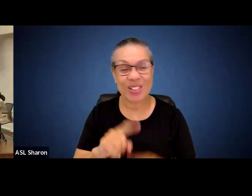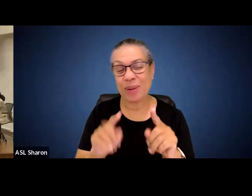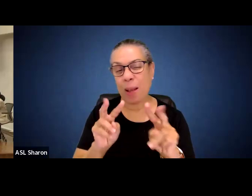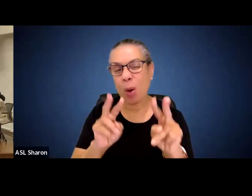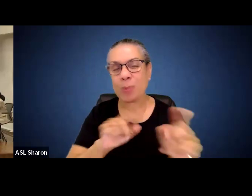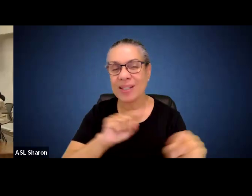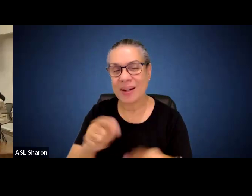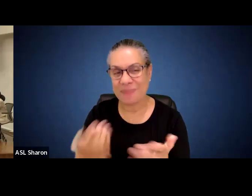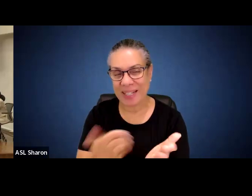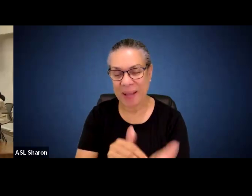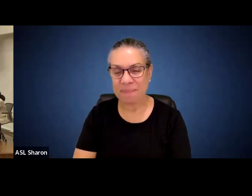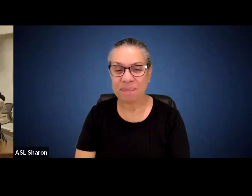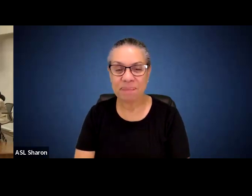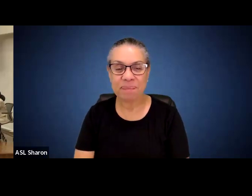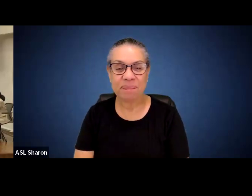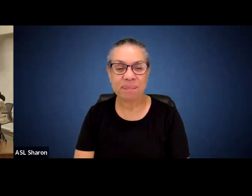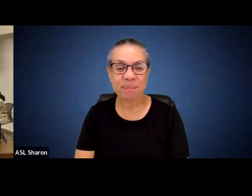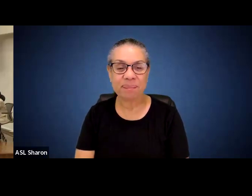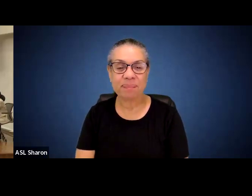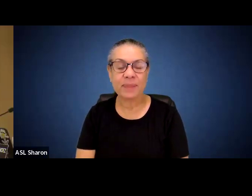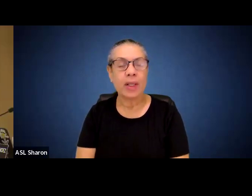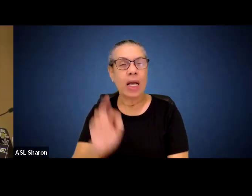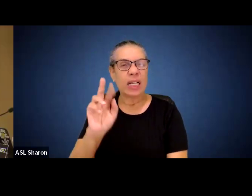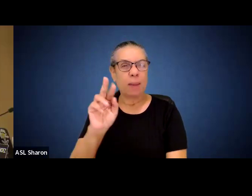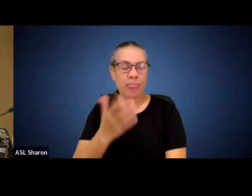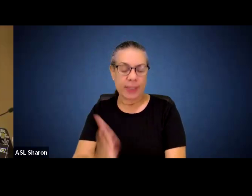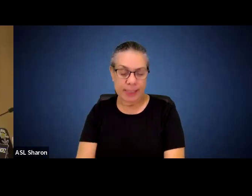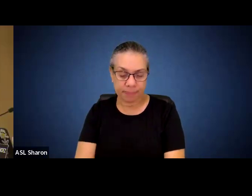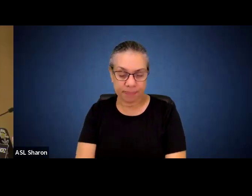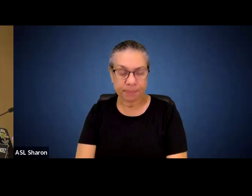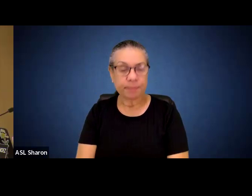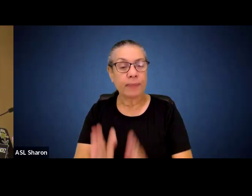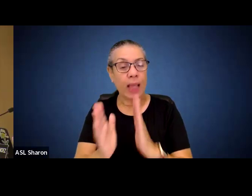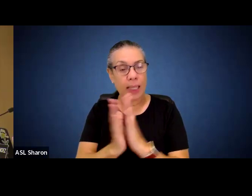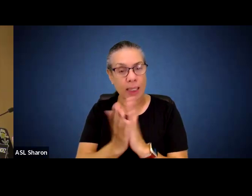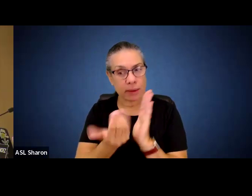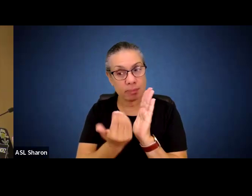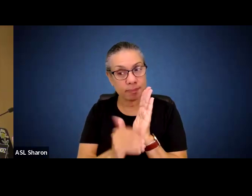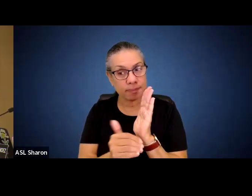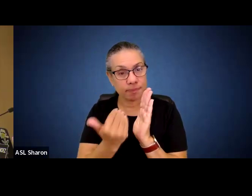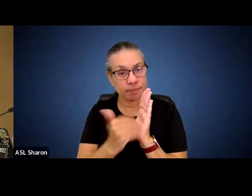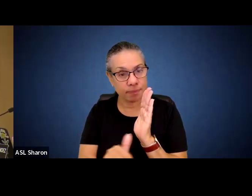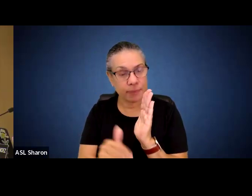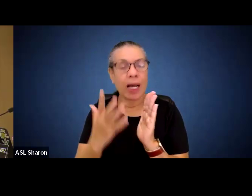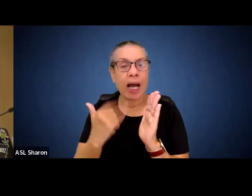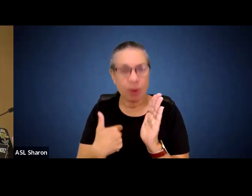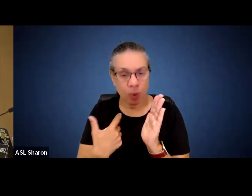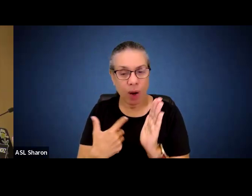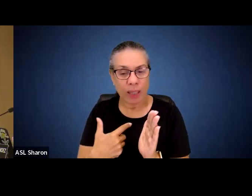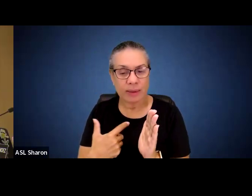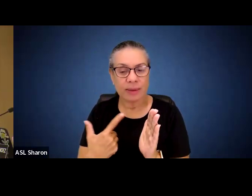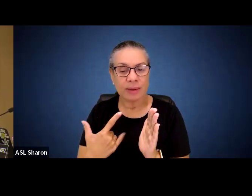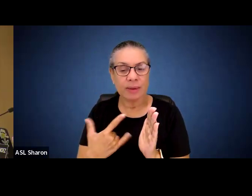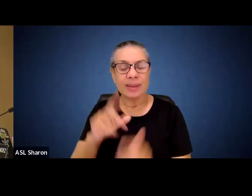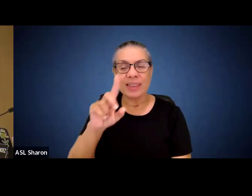year. A couple of things for me. One of the things that I ask for over and over again is disaggregated data.